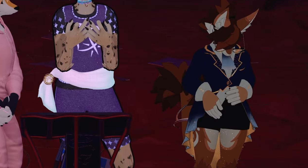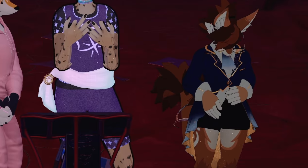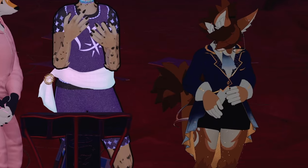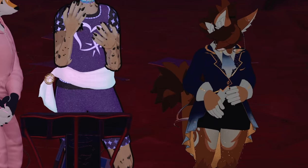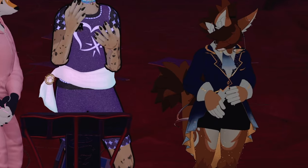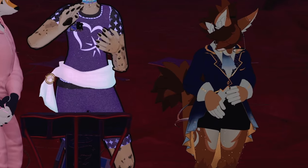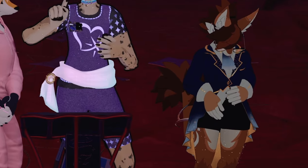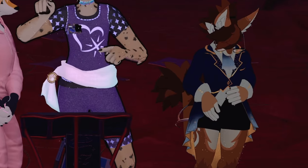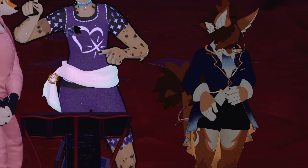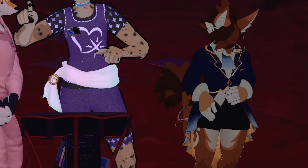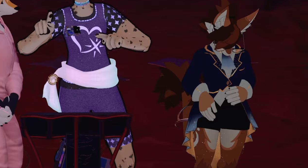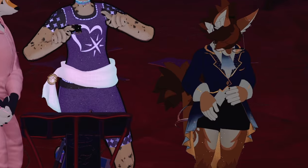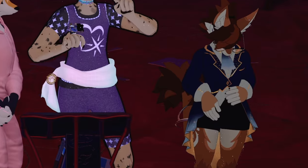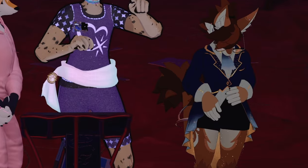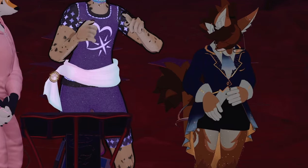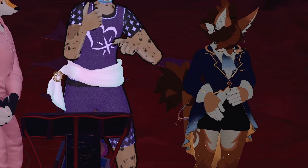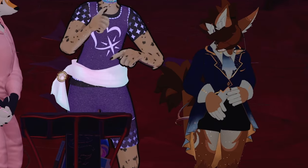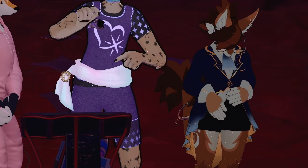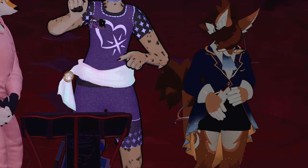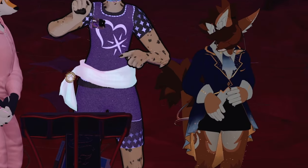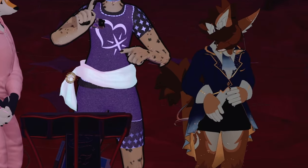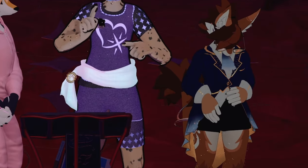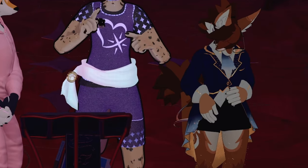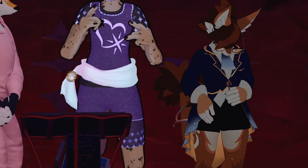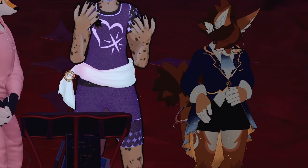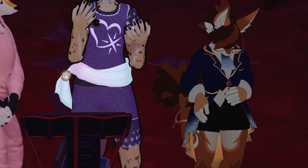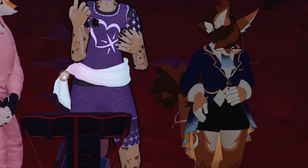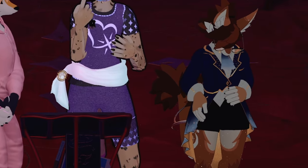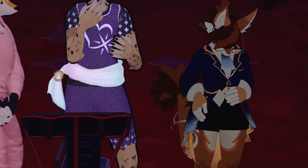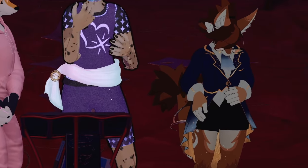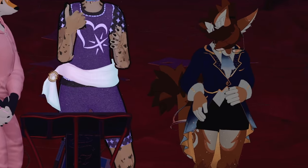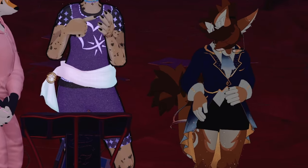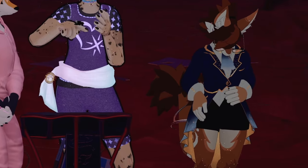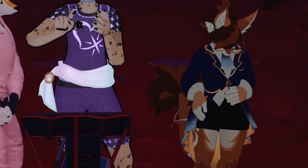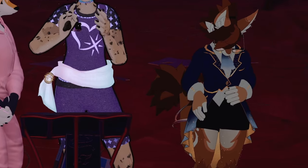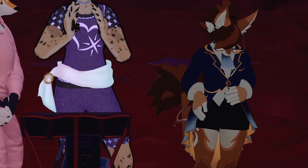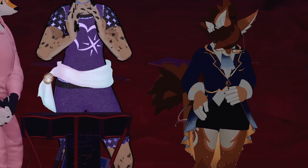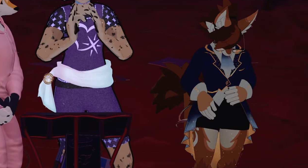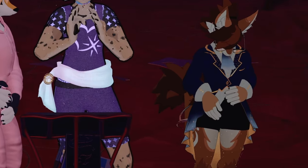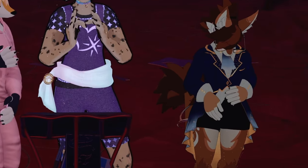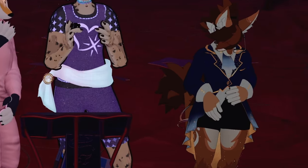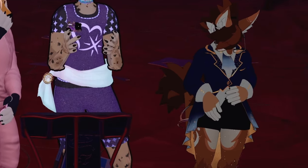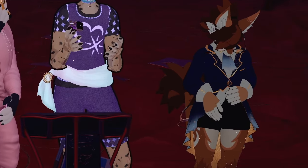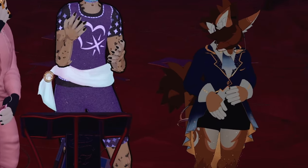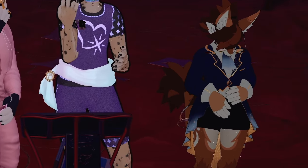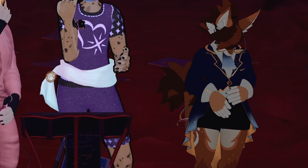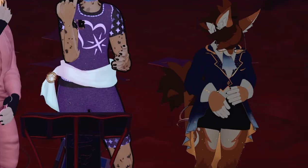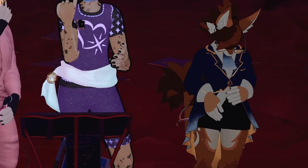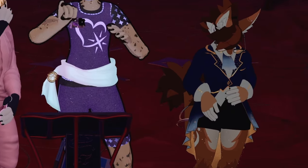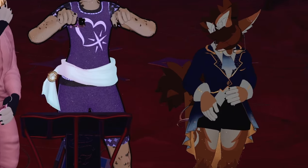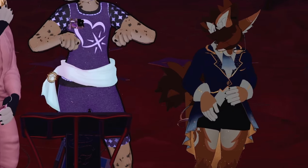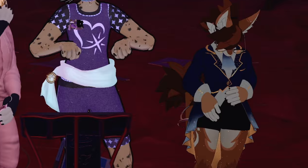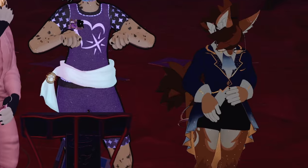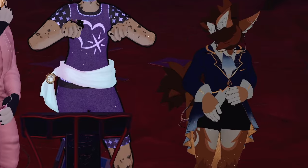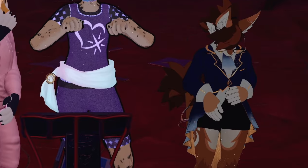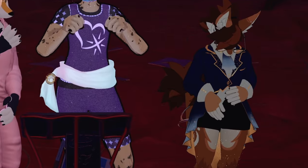is sure to be a sign language community around, out and about, that you can try and find and connect with. But check online in your